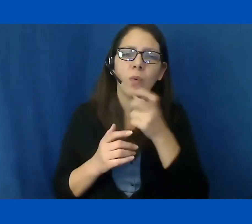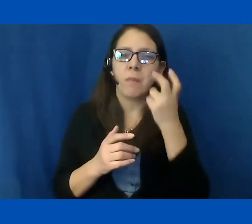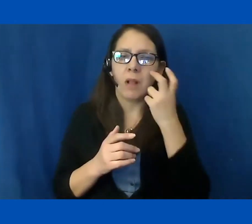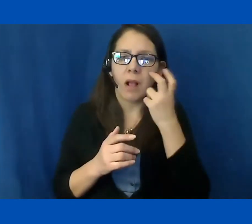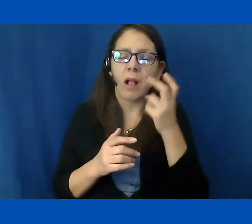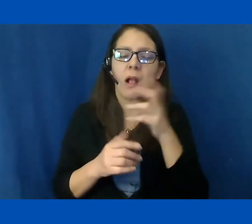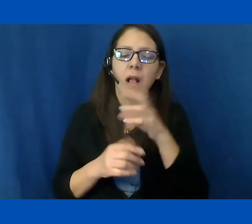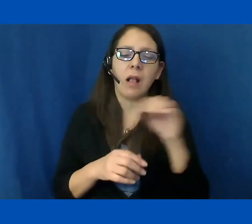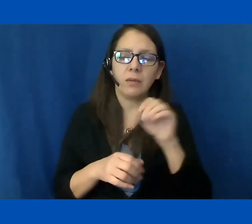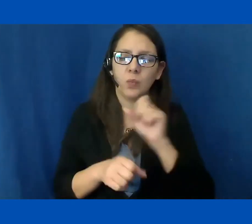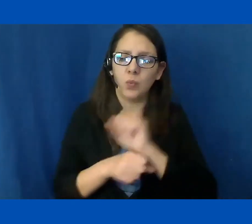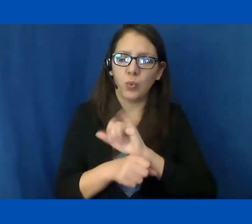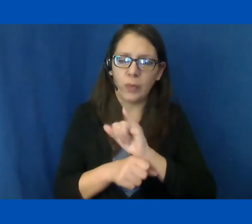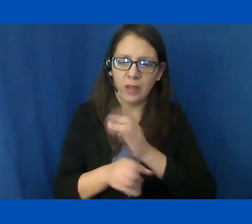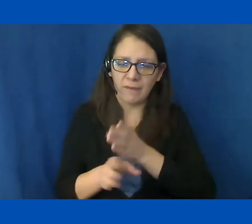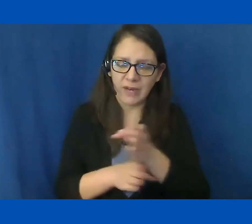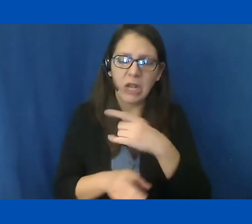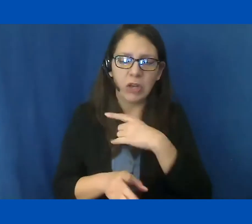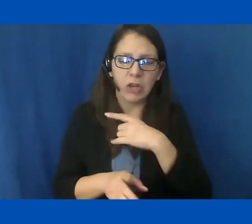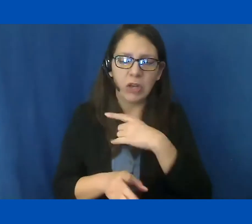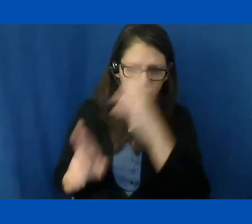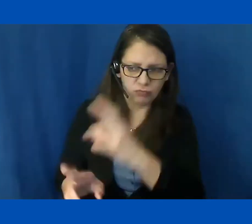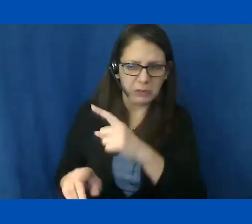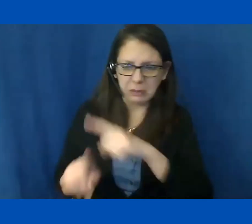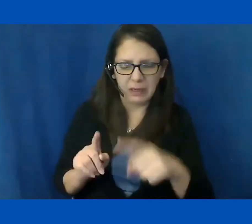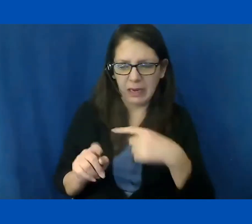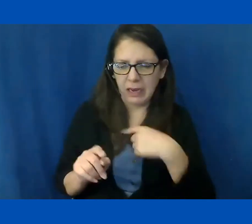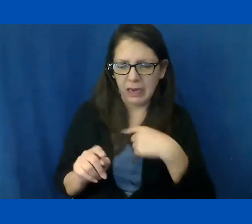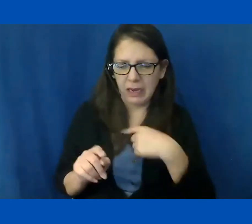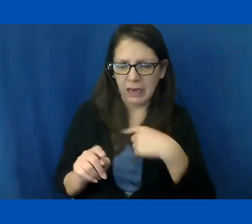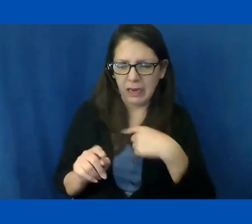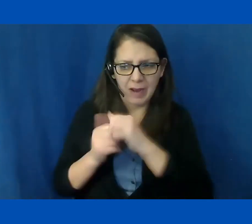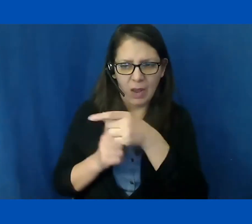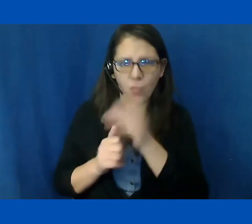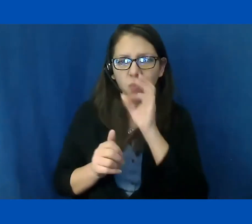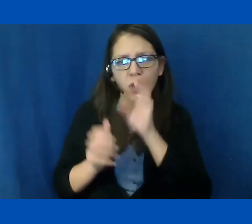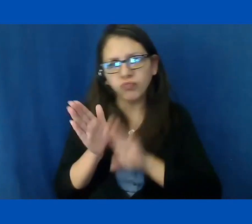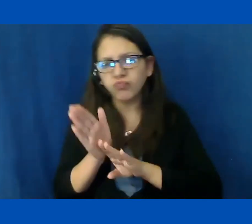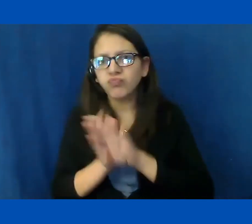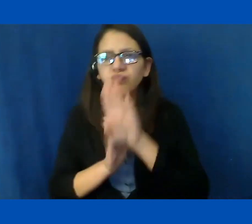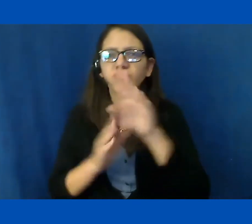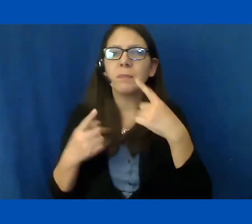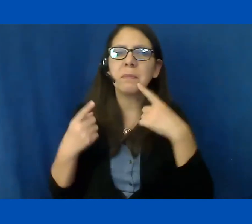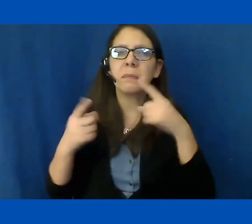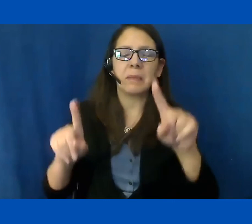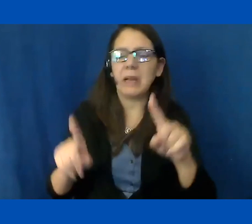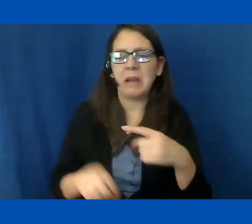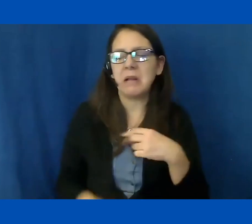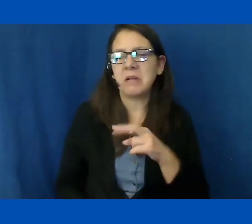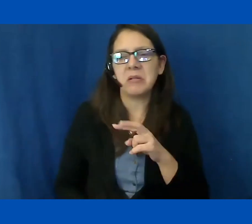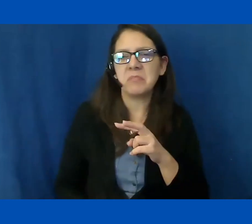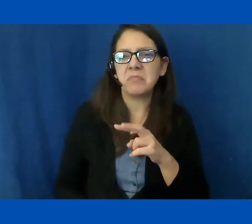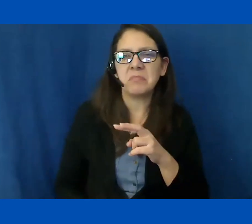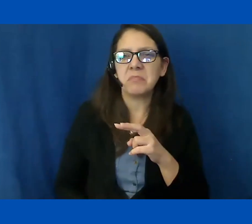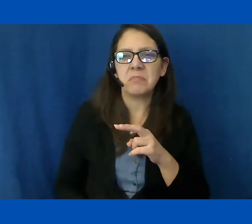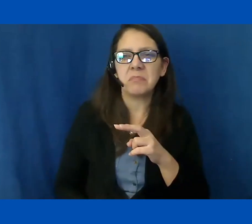respect it, right? He's like, but I don't know how you're gonna make it, because this is something that it's not, with